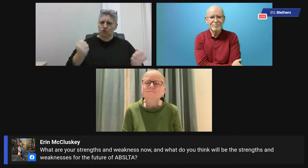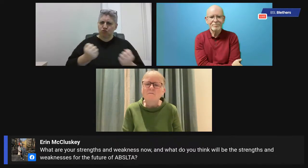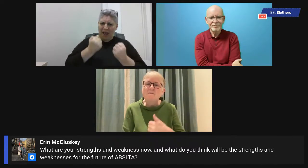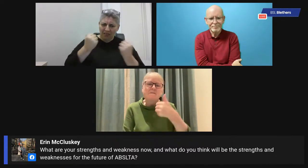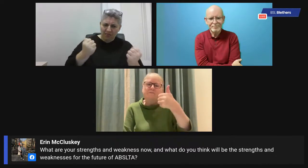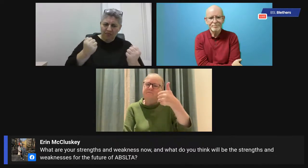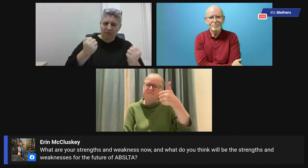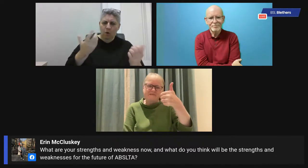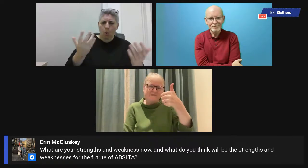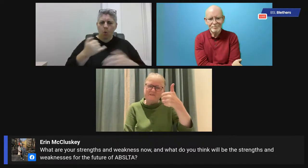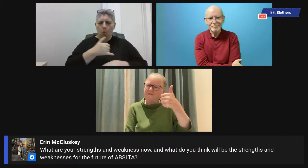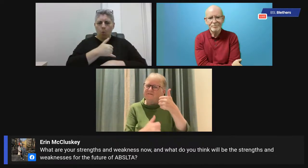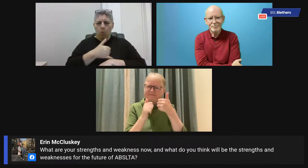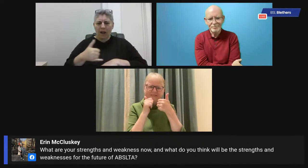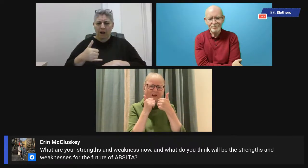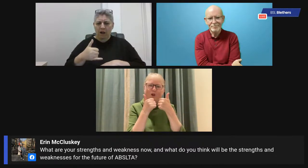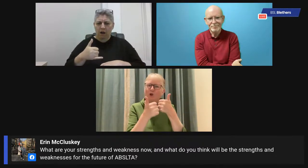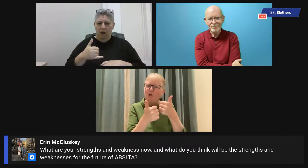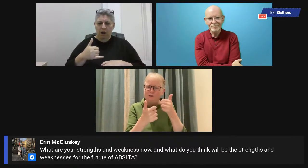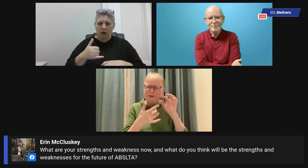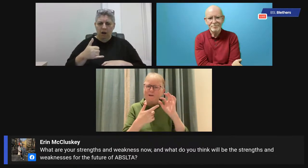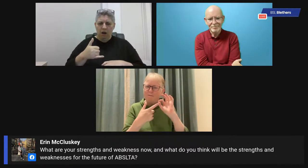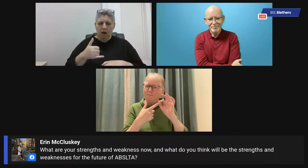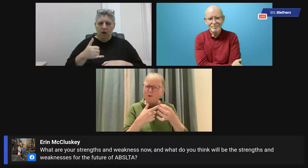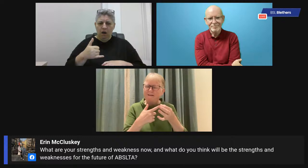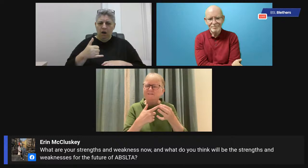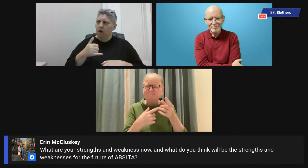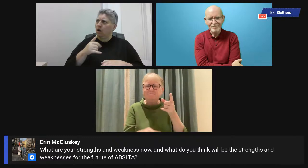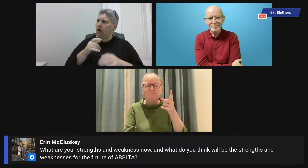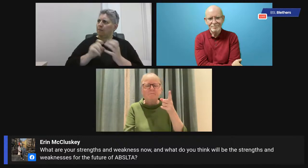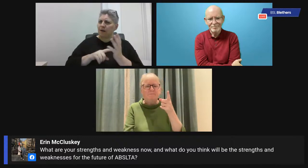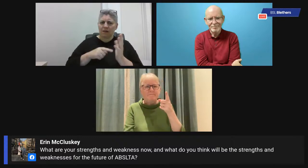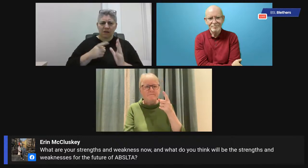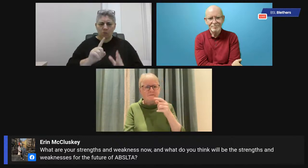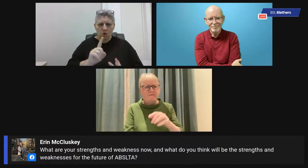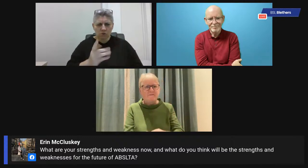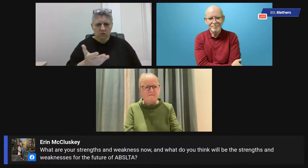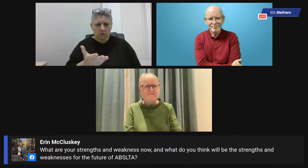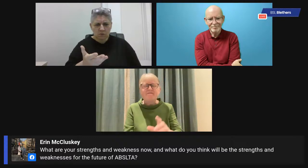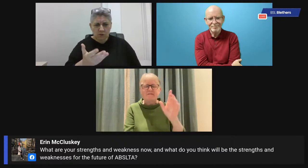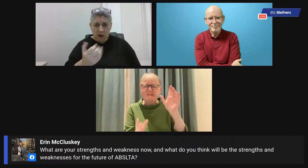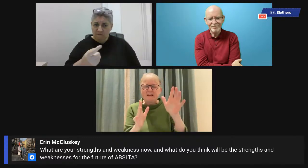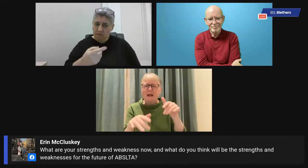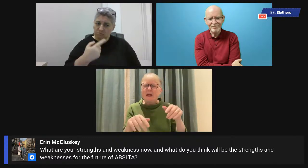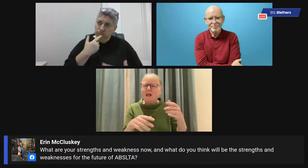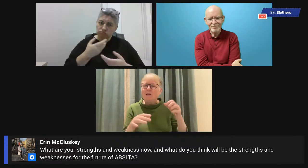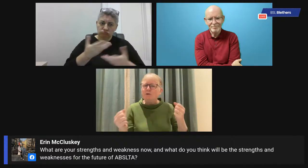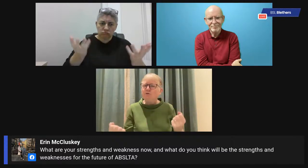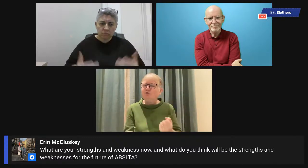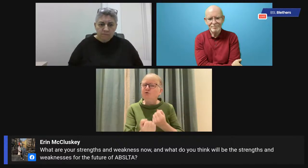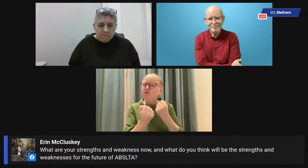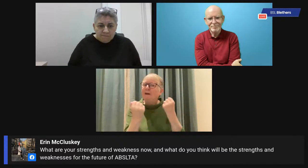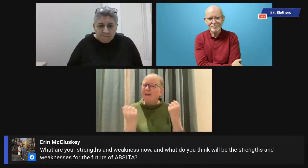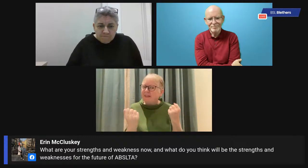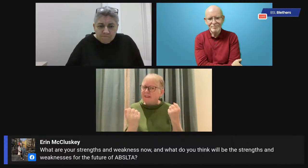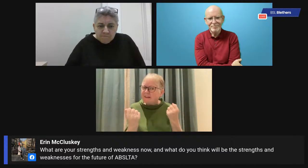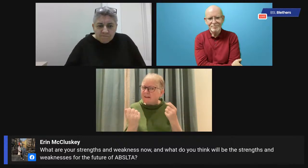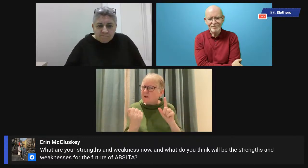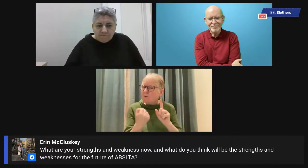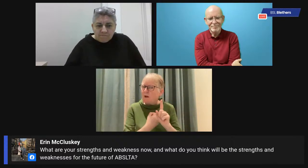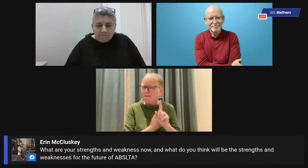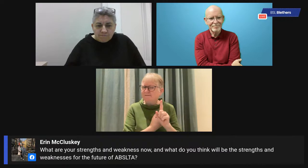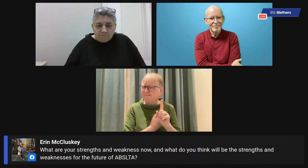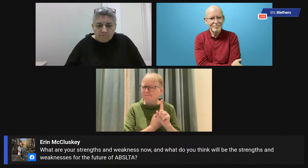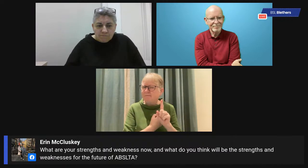And this question has come in from Erin McCluskey. Again, really good question. Yeah,